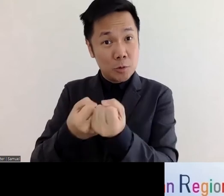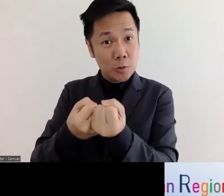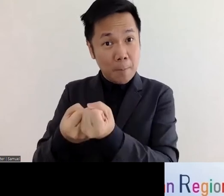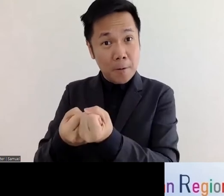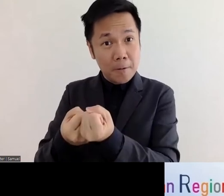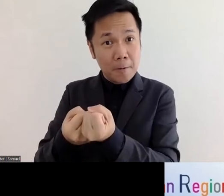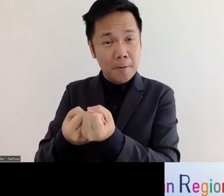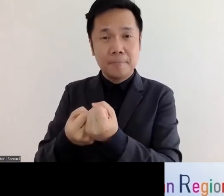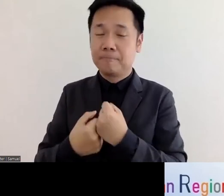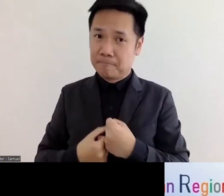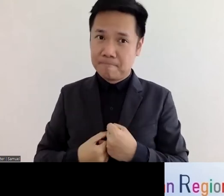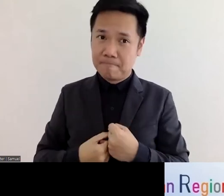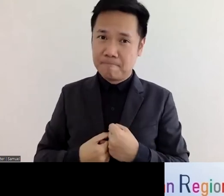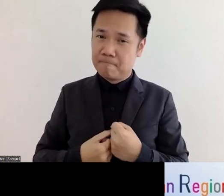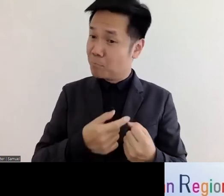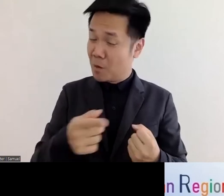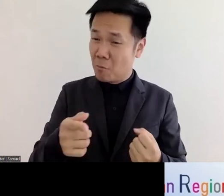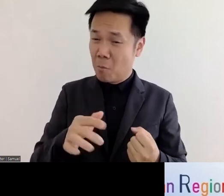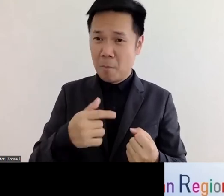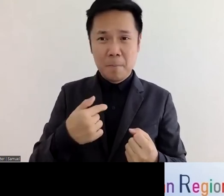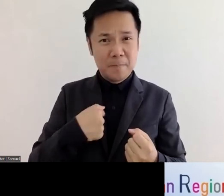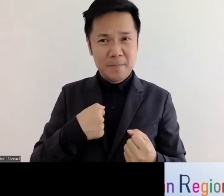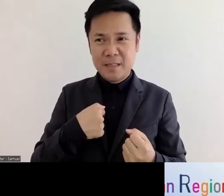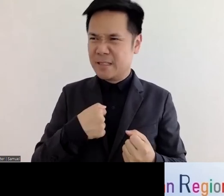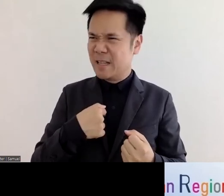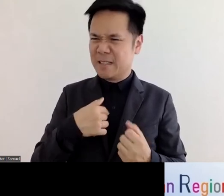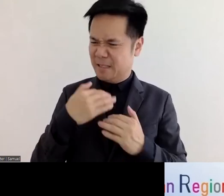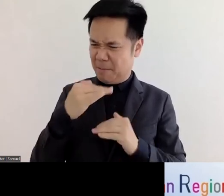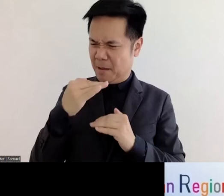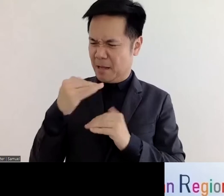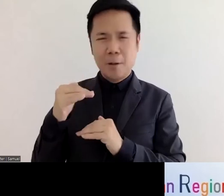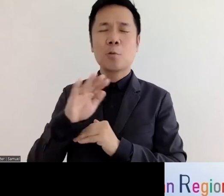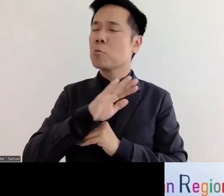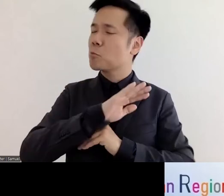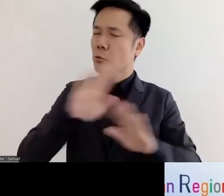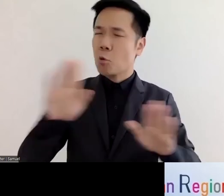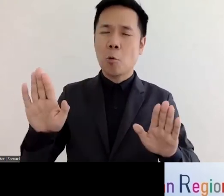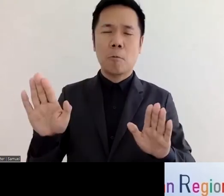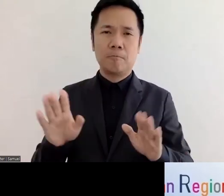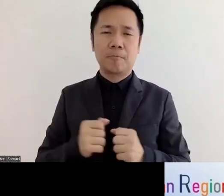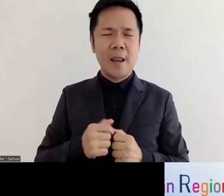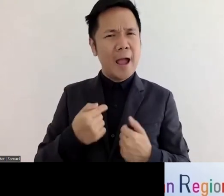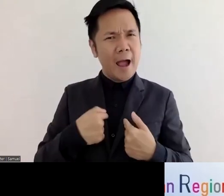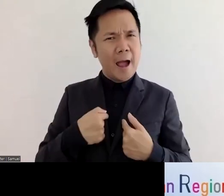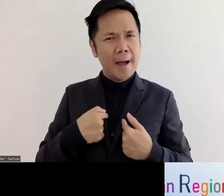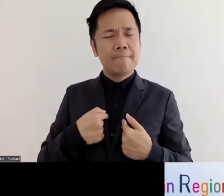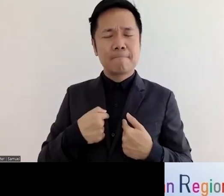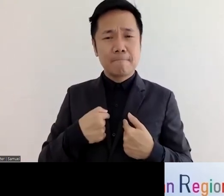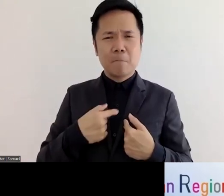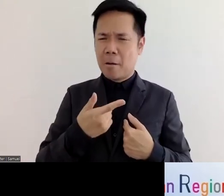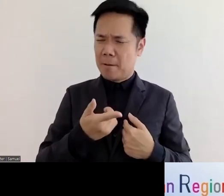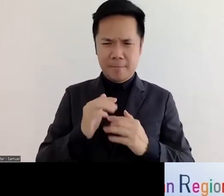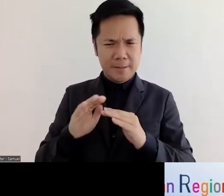that can stop me. I want my